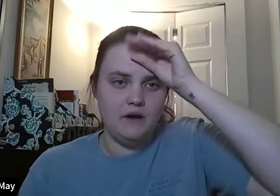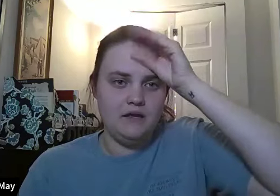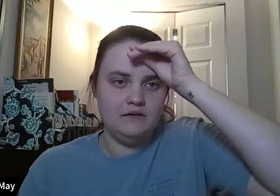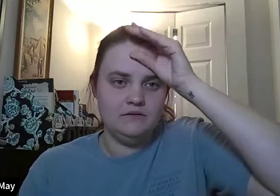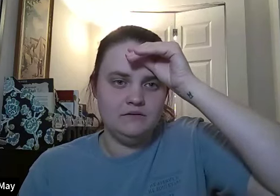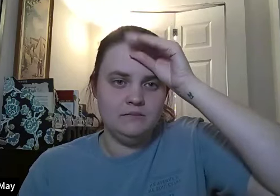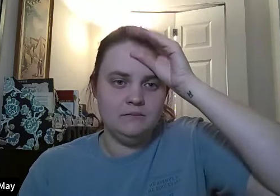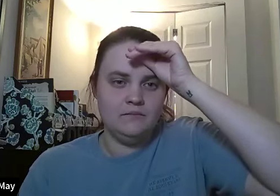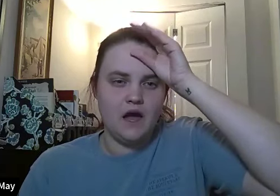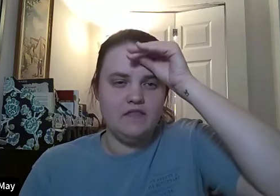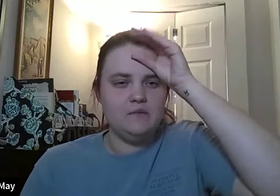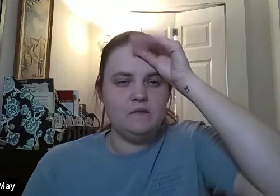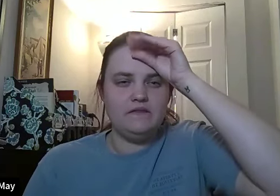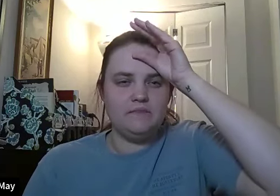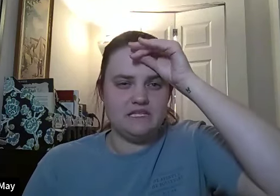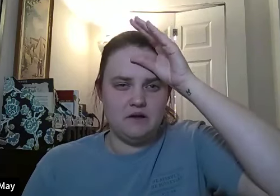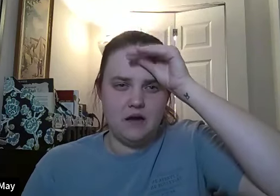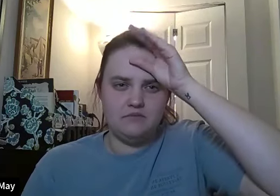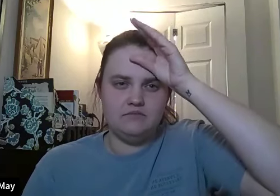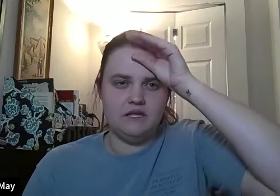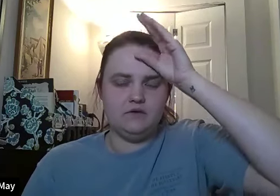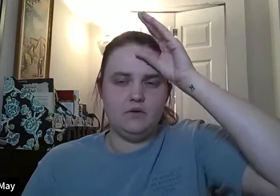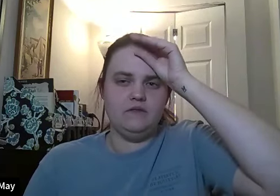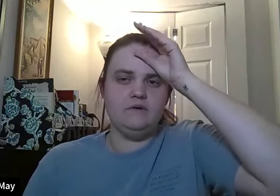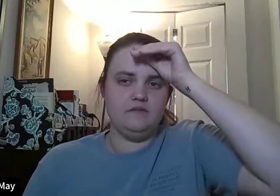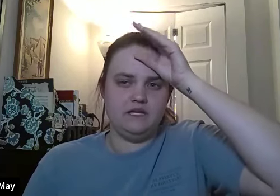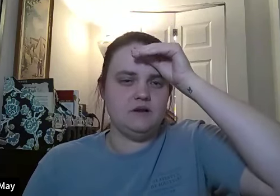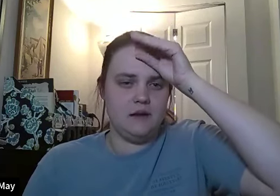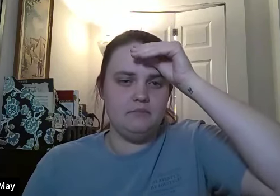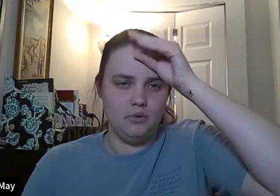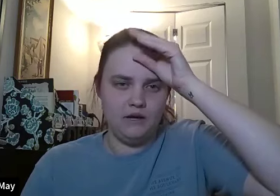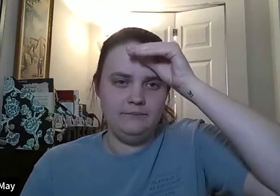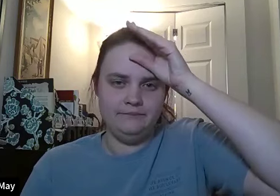boy. I think about like the baseball cap, like you're holding the bill of the baseball cap. Boy.